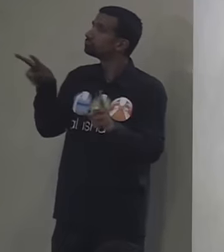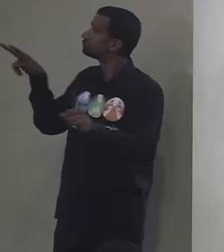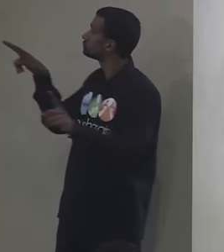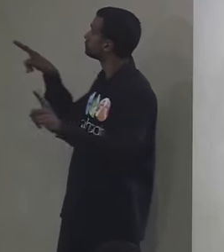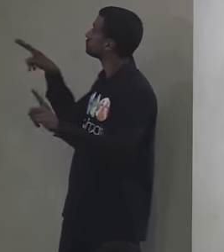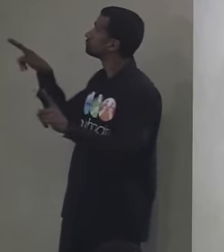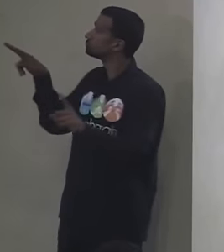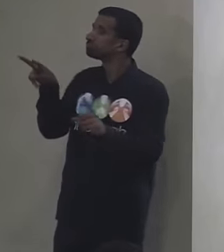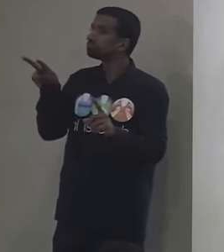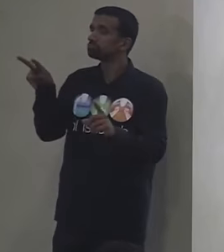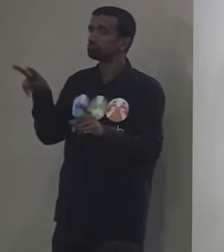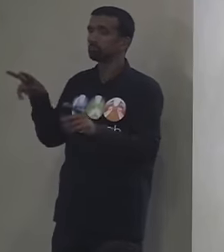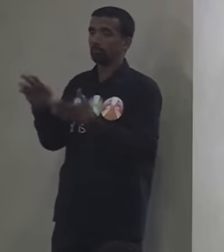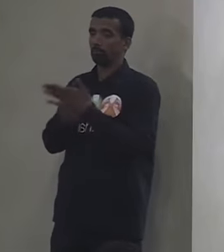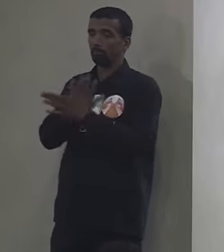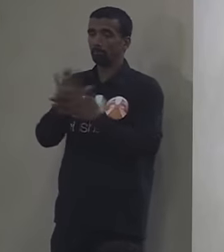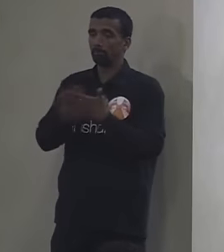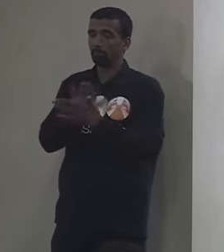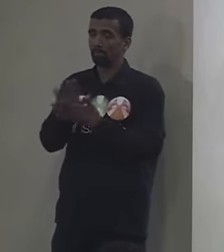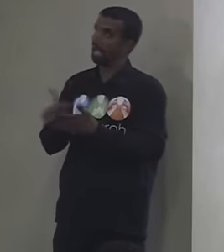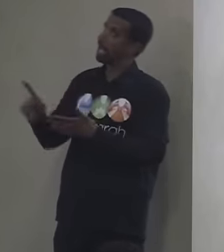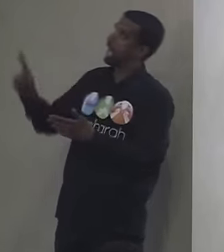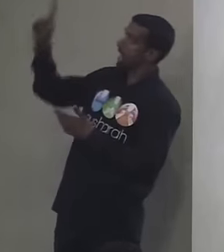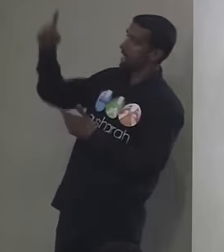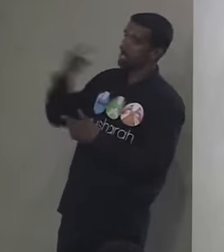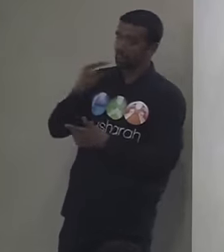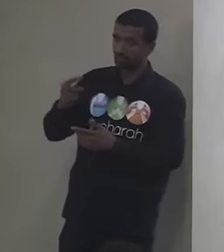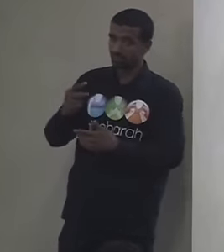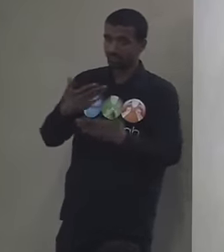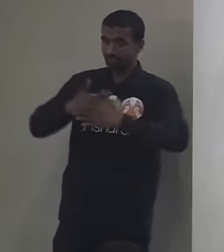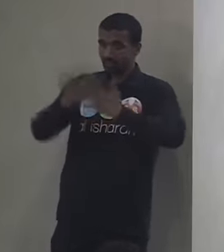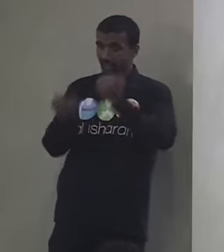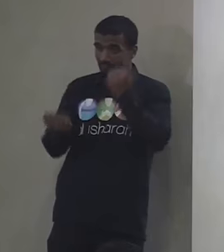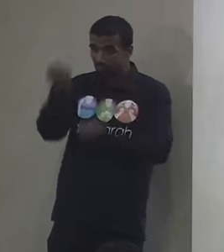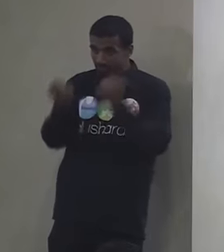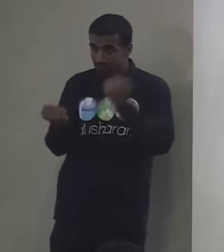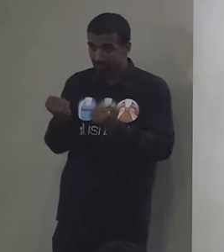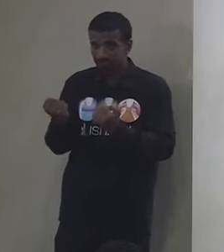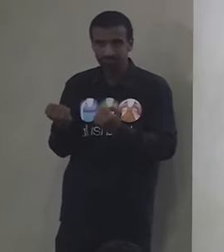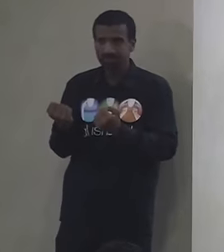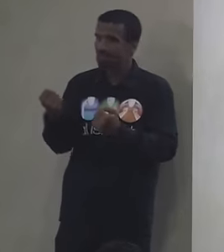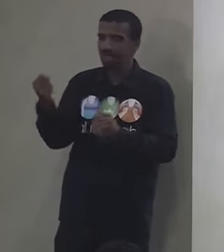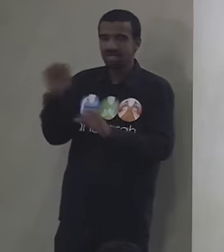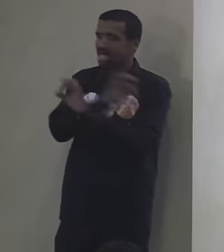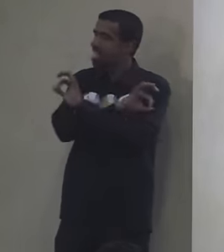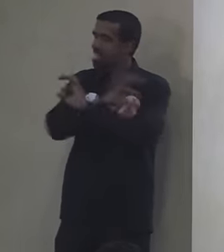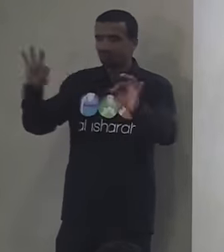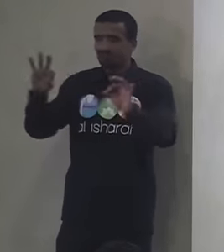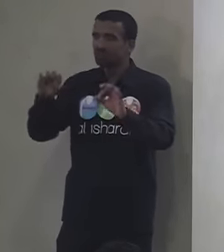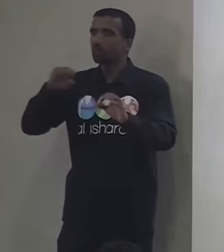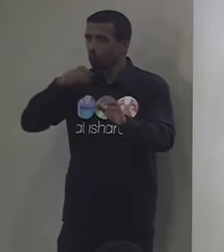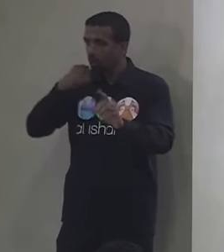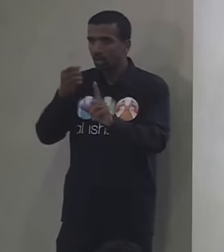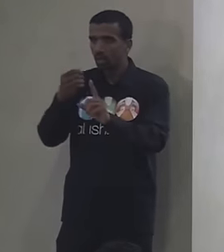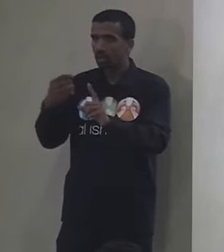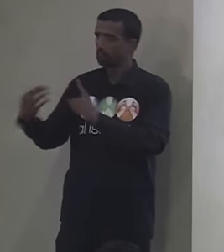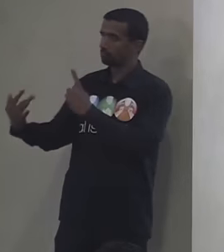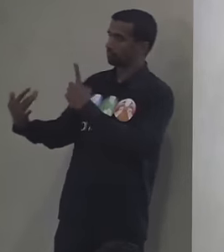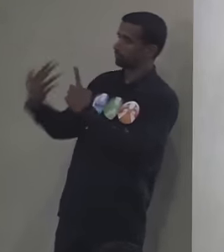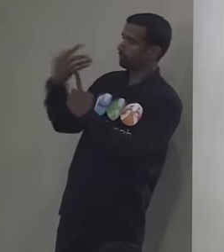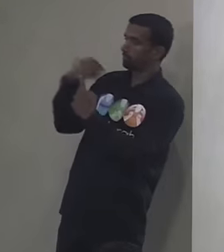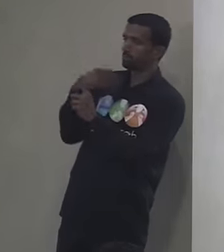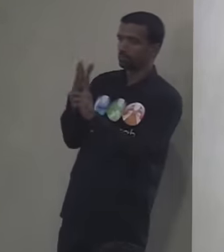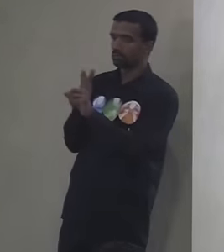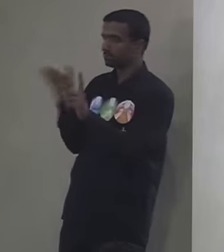lahu disappears. All distraction disappears. That's the day of yaqidha. So it began with distraction, it ended up with